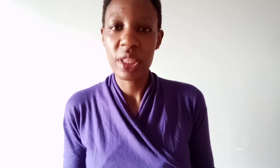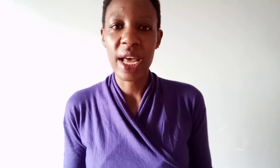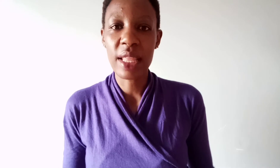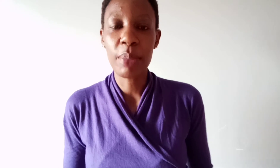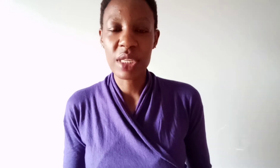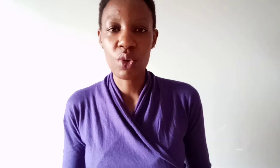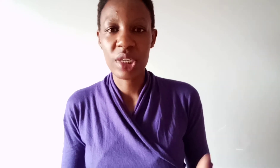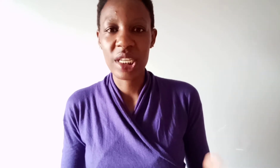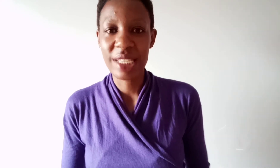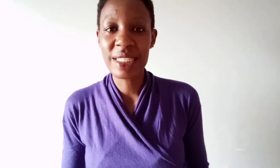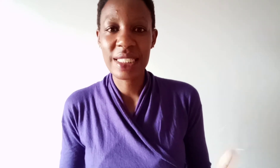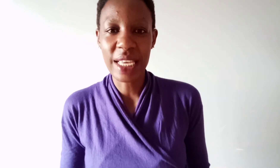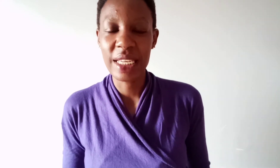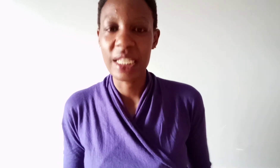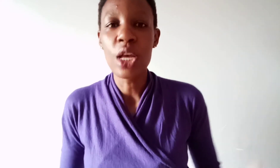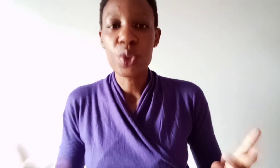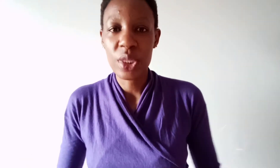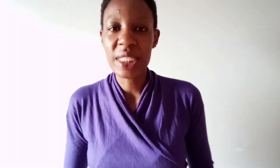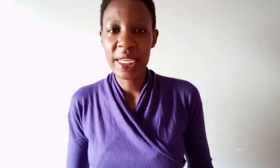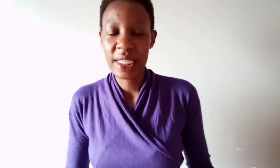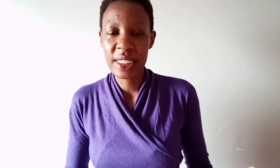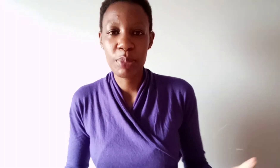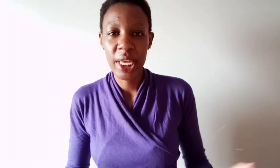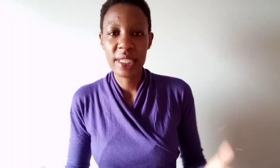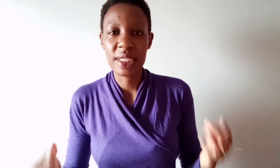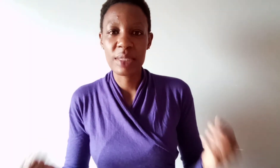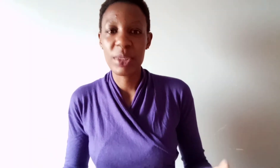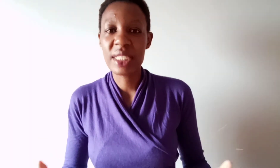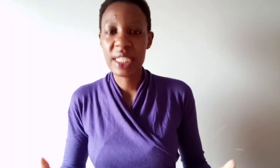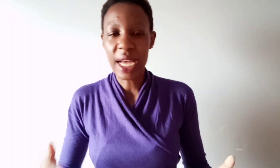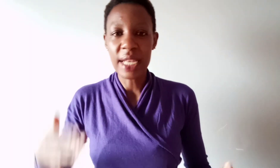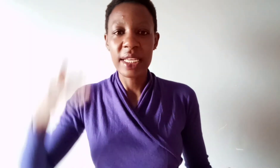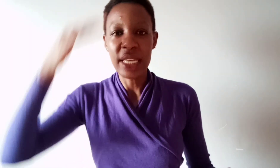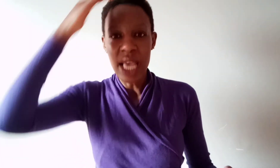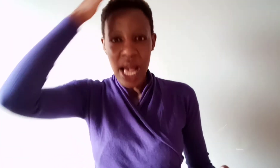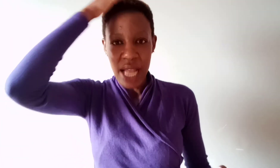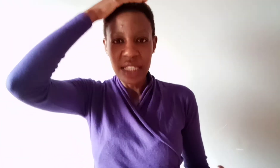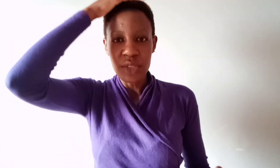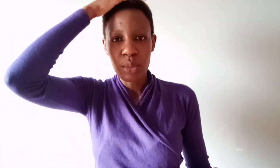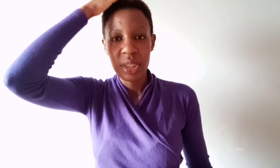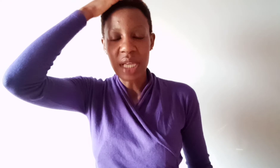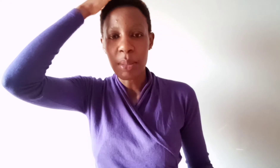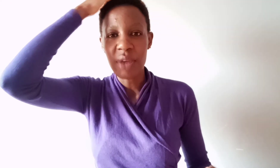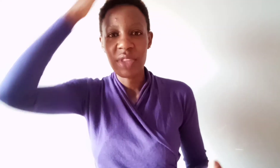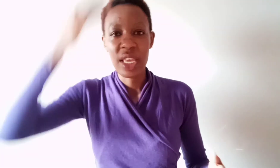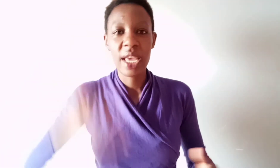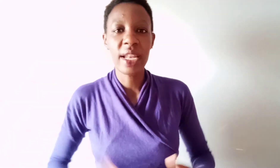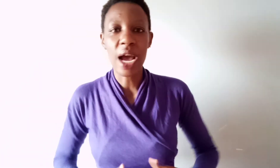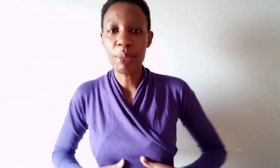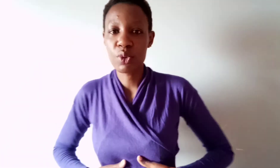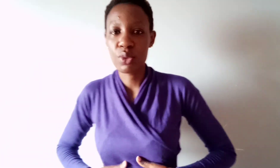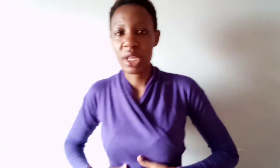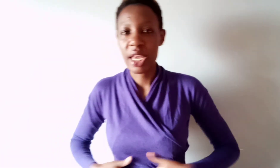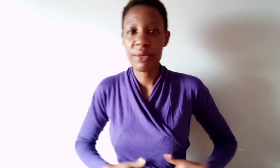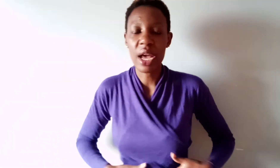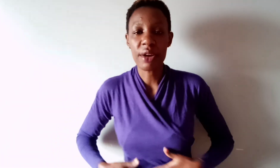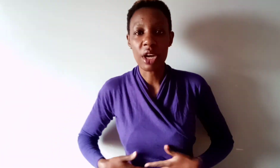other person is signing. So the signing space is basically a little bit above the head up to the area around